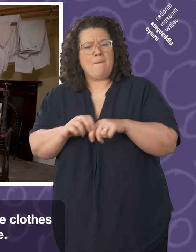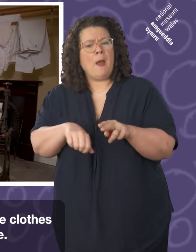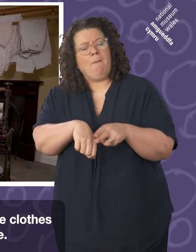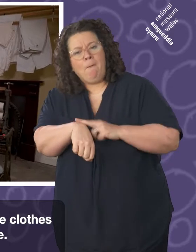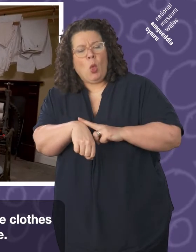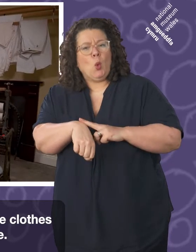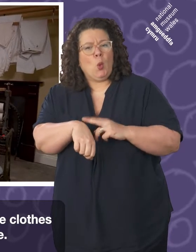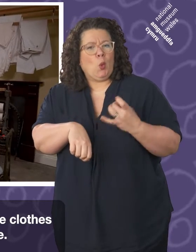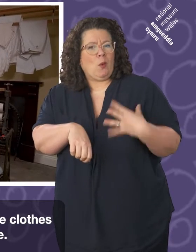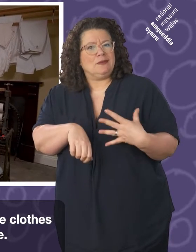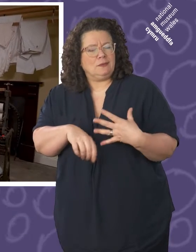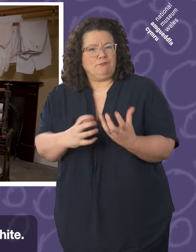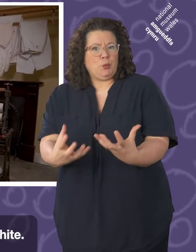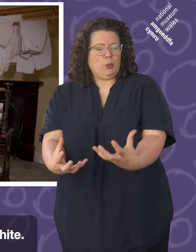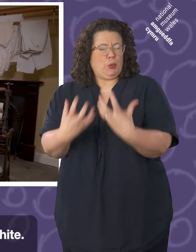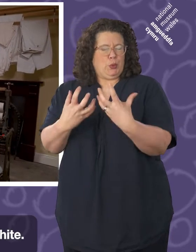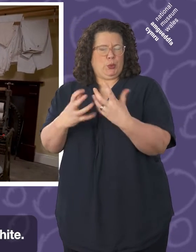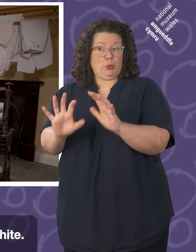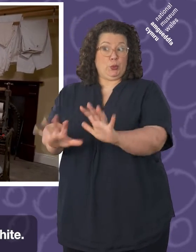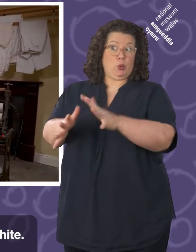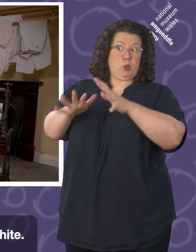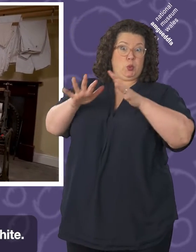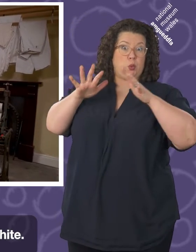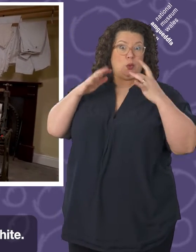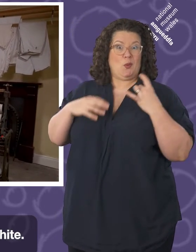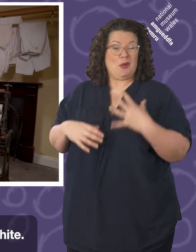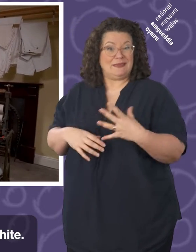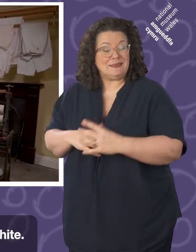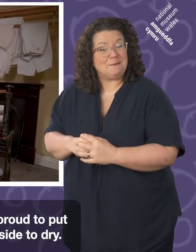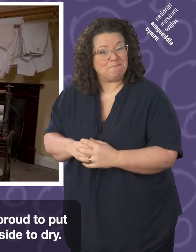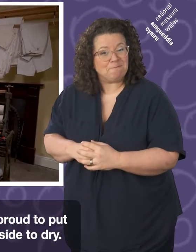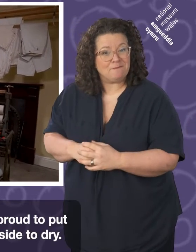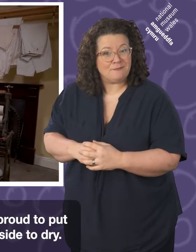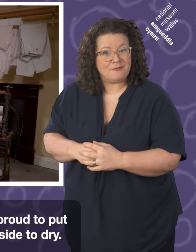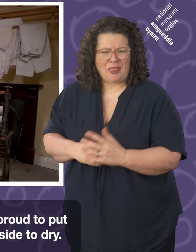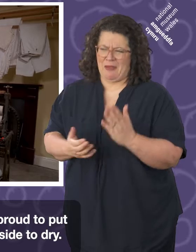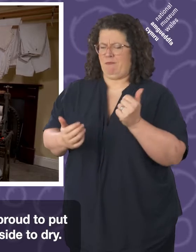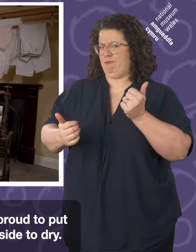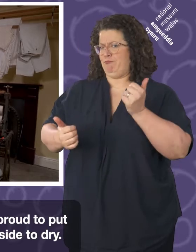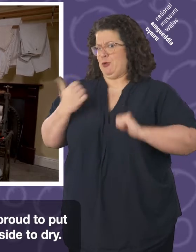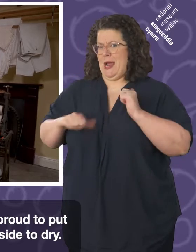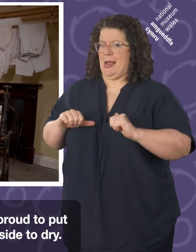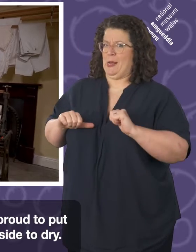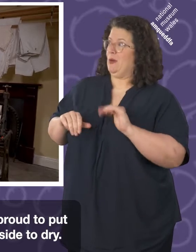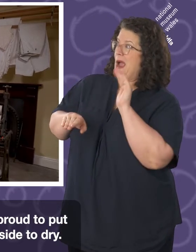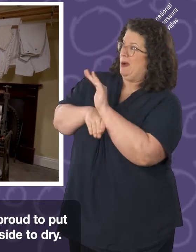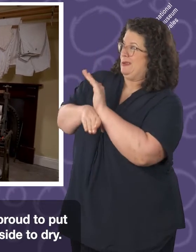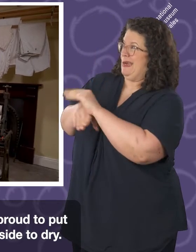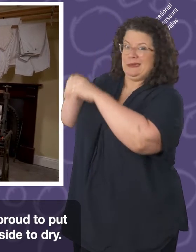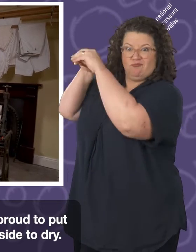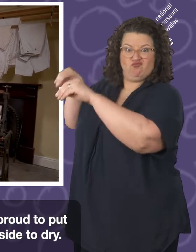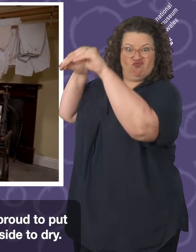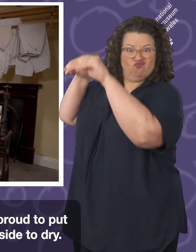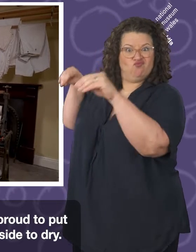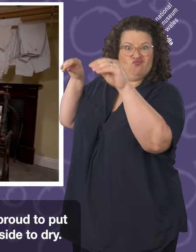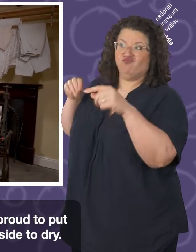claws bluey white, a sparkling white. And then I would be proud to put them on